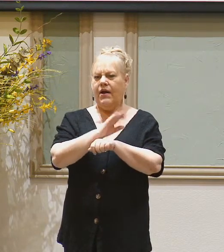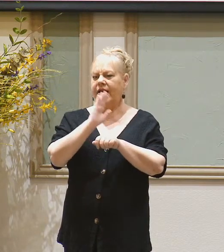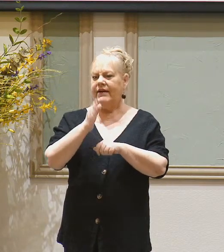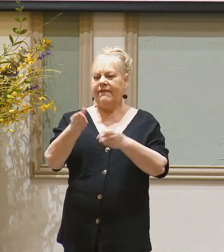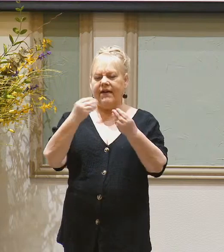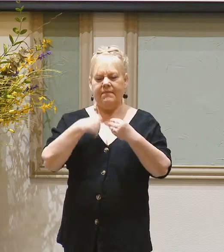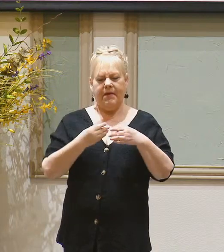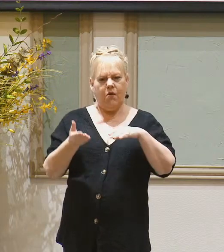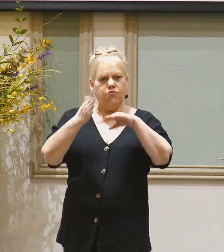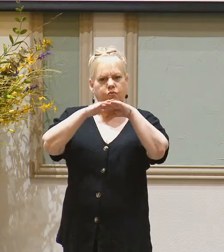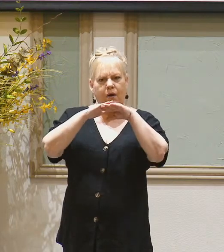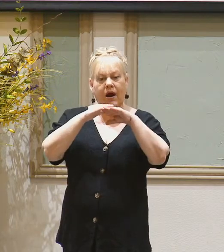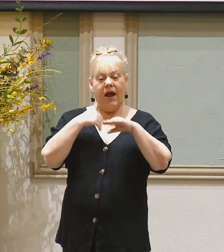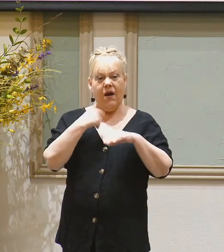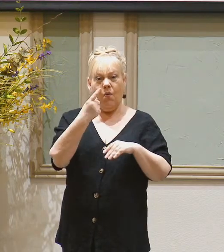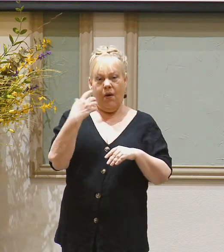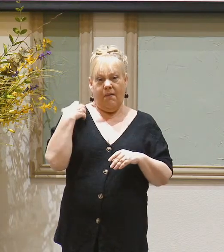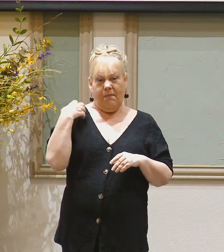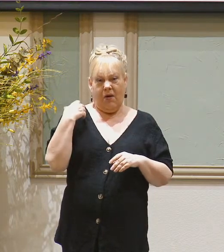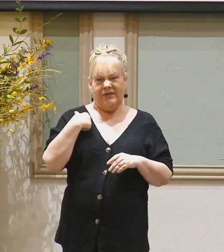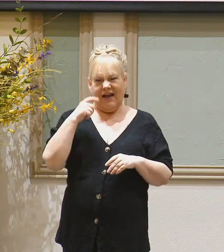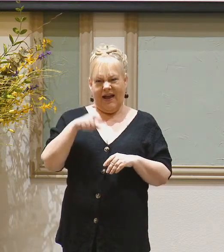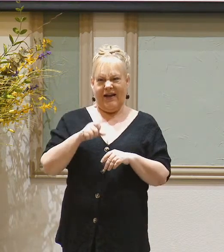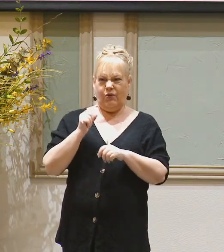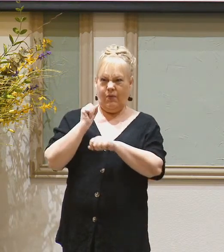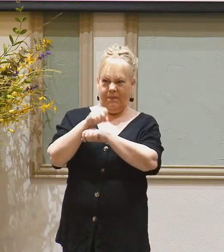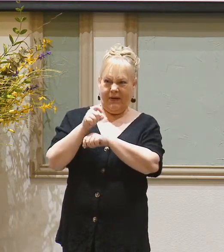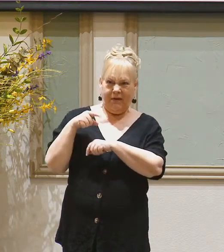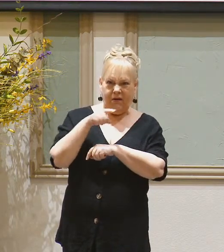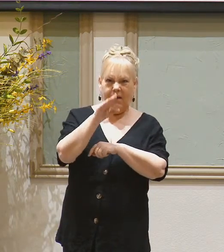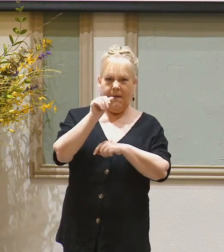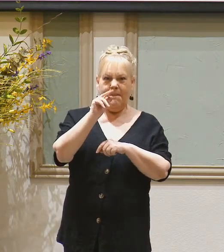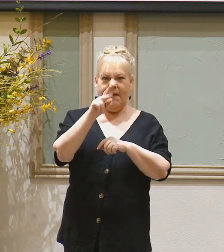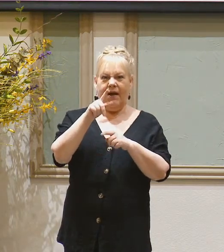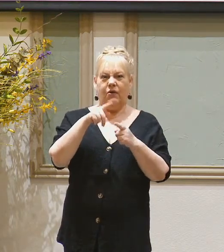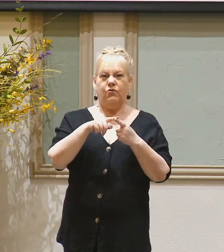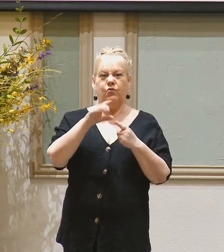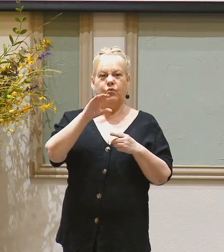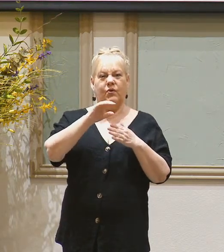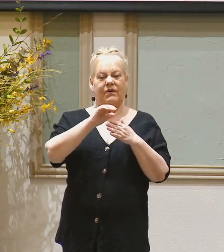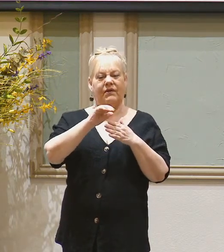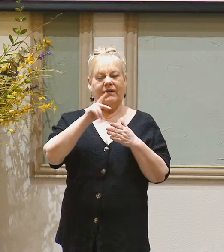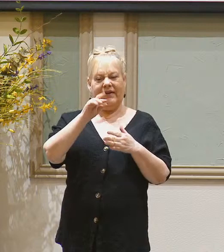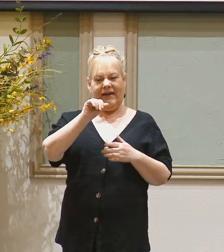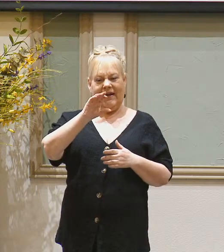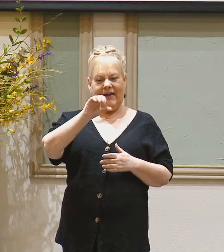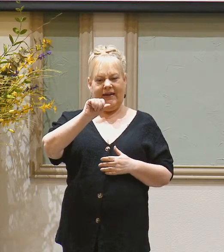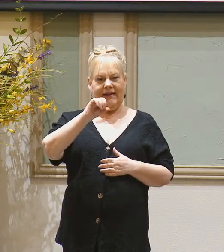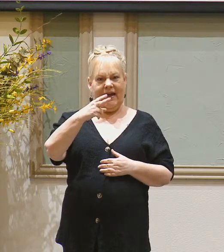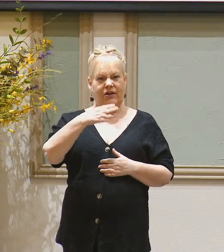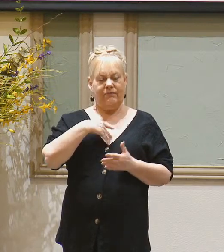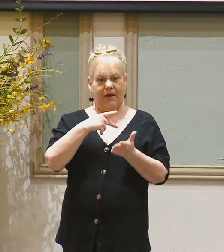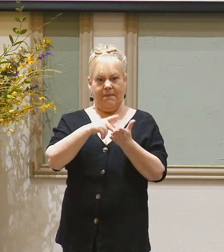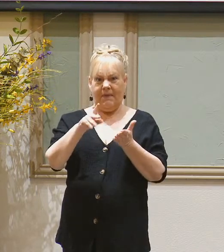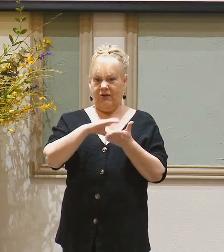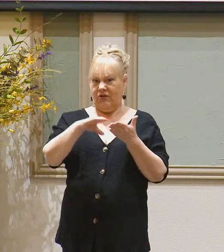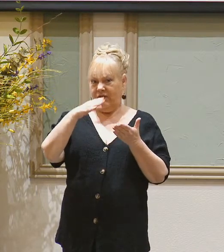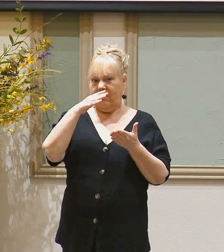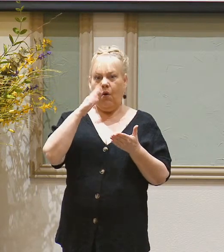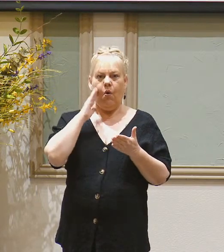raise. I had one boss that I had to beat him to the bank to cash my paycheck because it was going to bounce if I didn't.